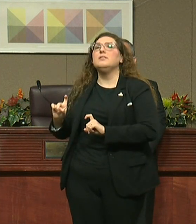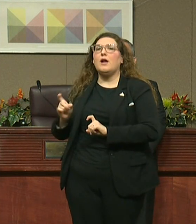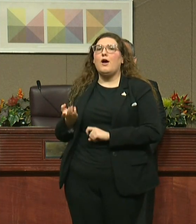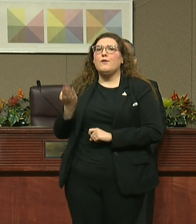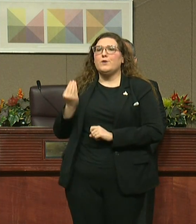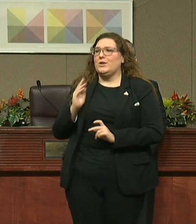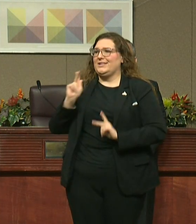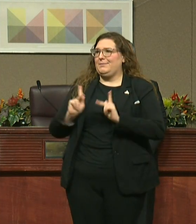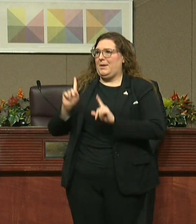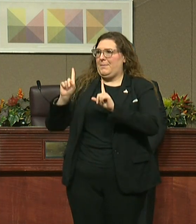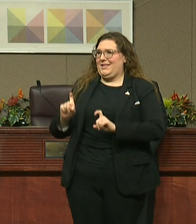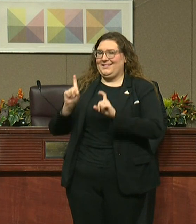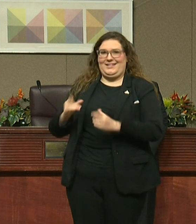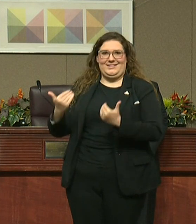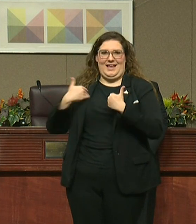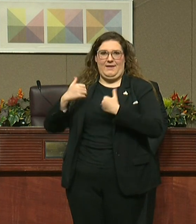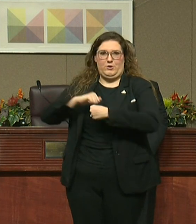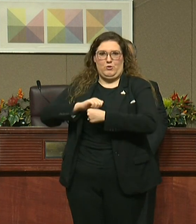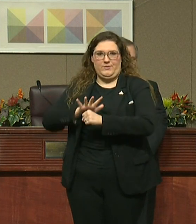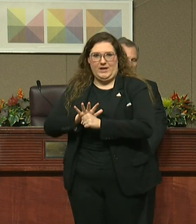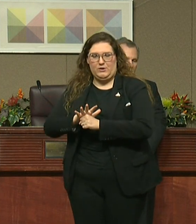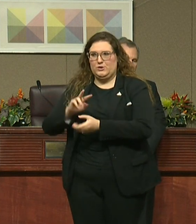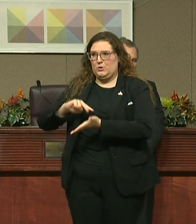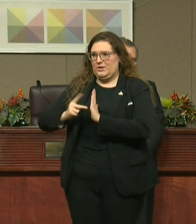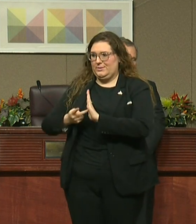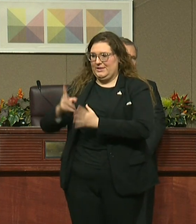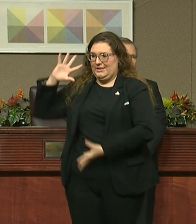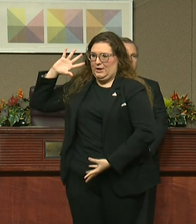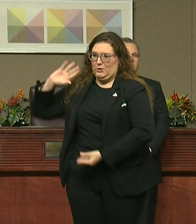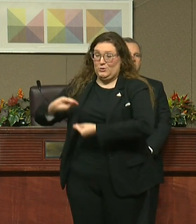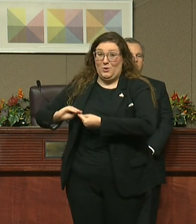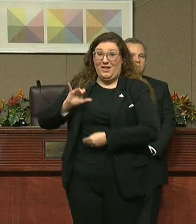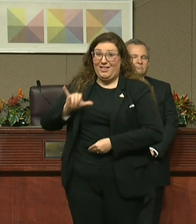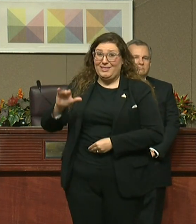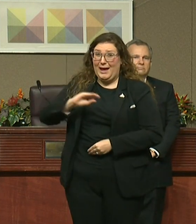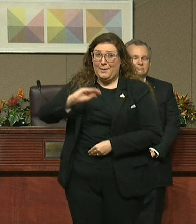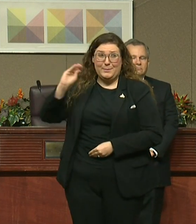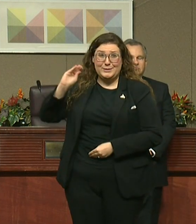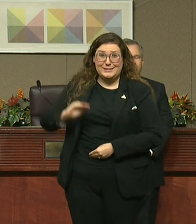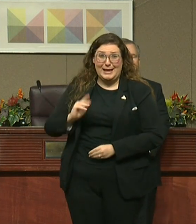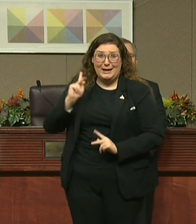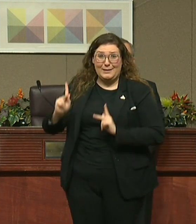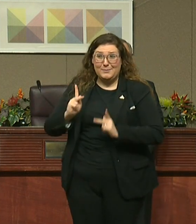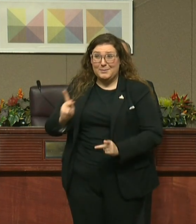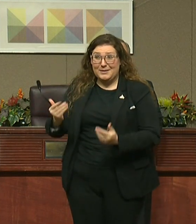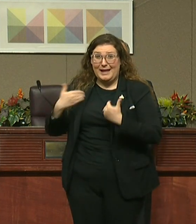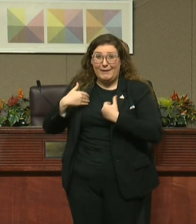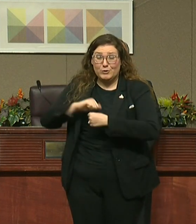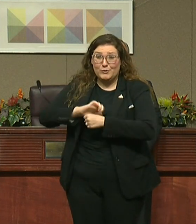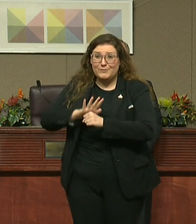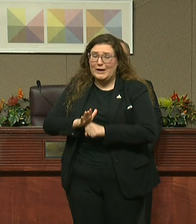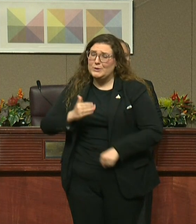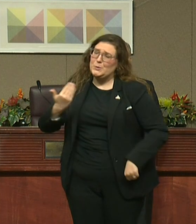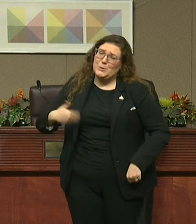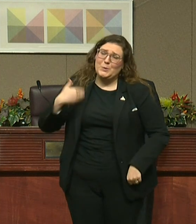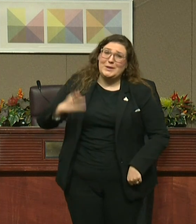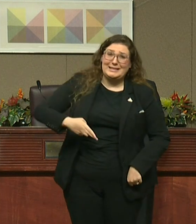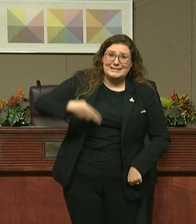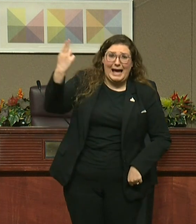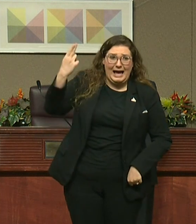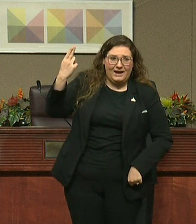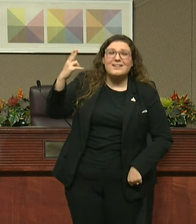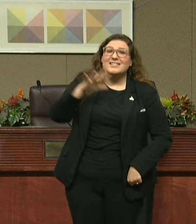positive, and that gives us a high positivity rate of 9.8. We are